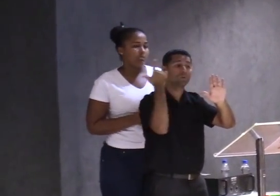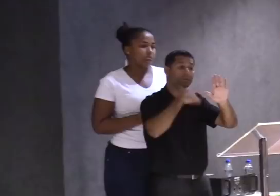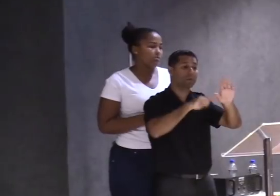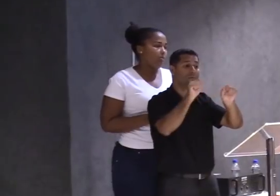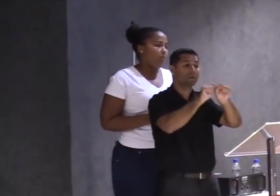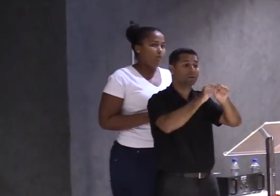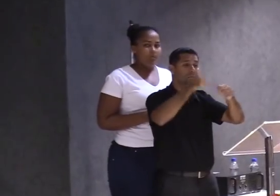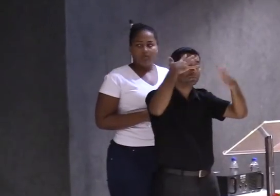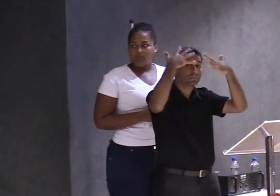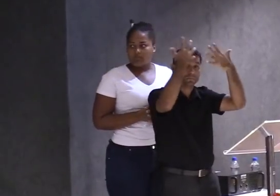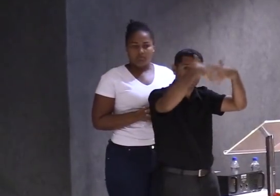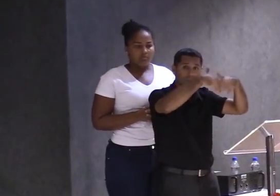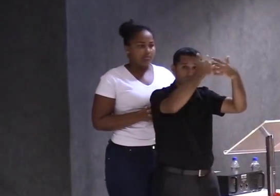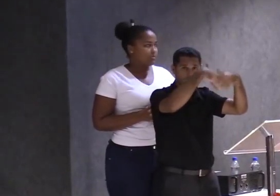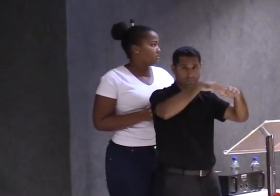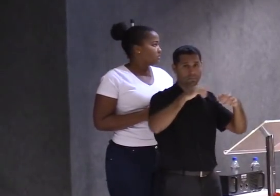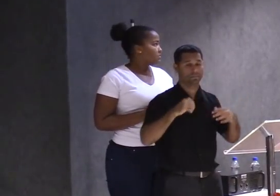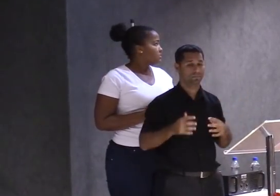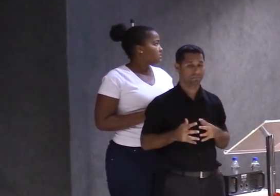realizar essa reflexão.